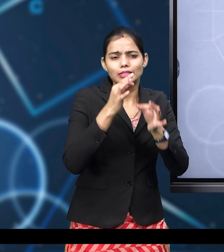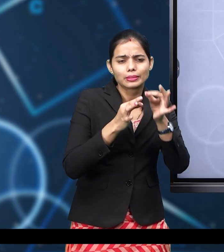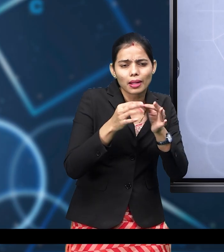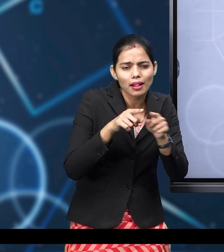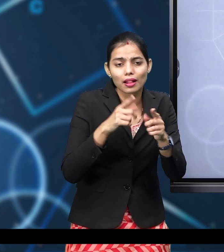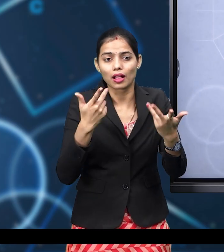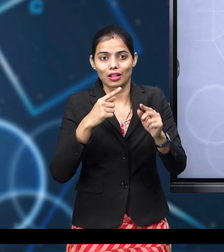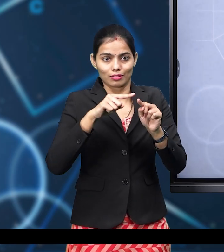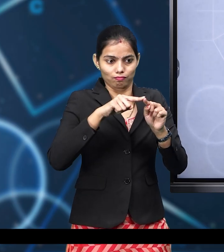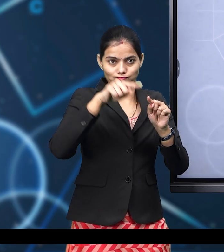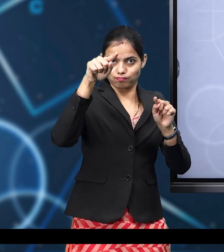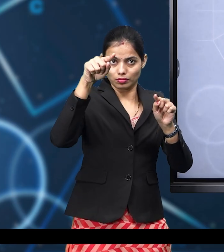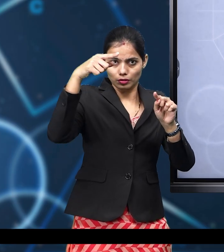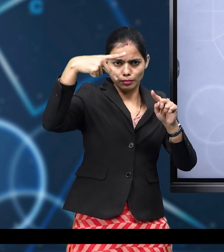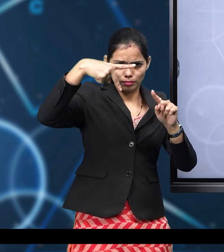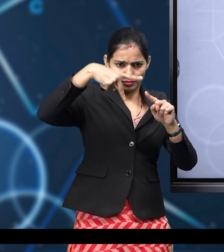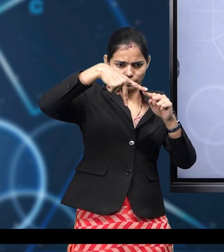Example.